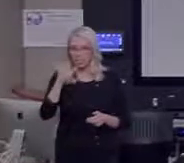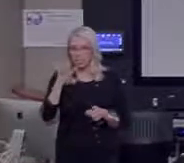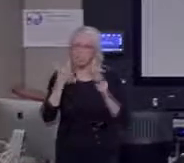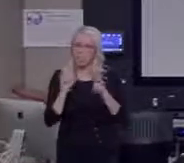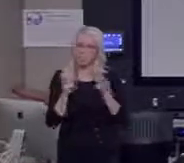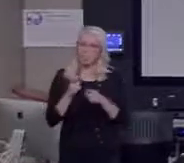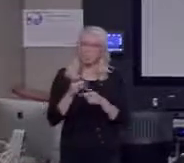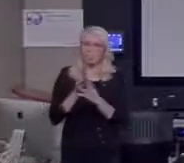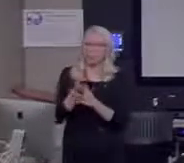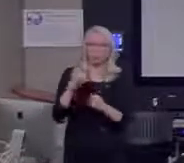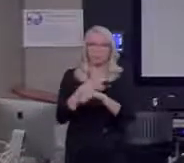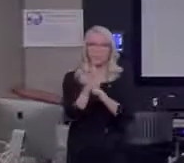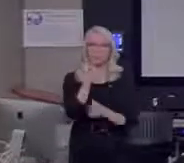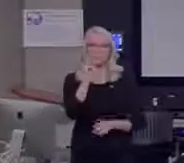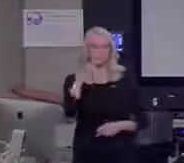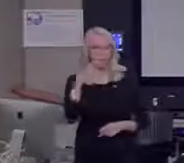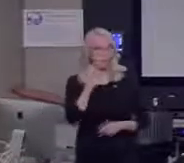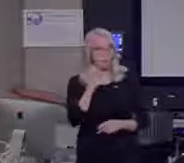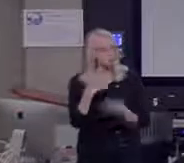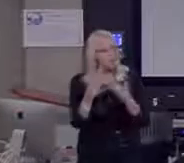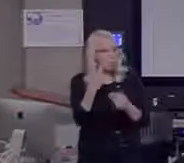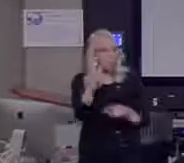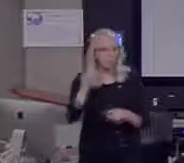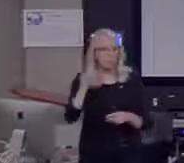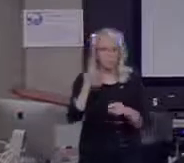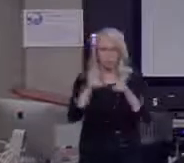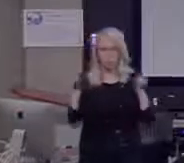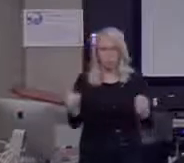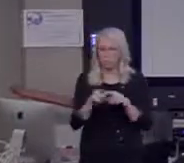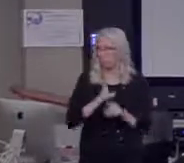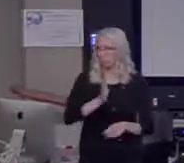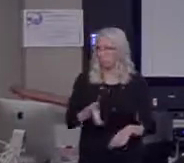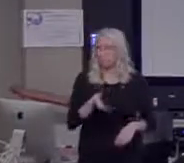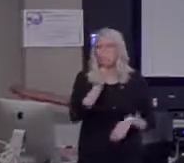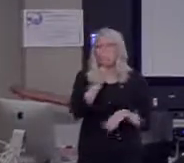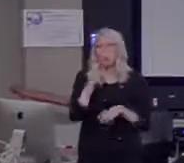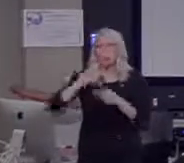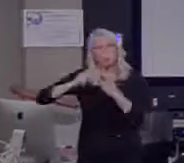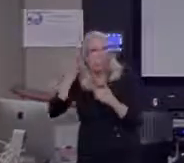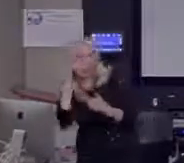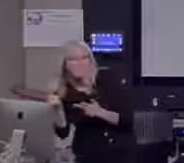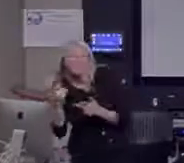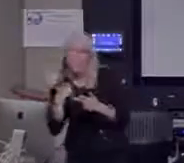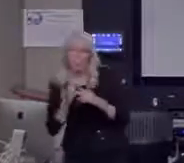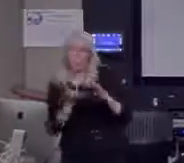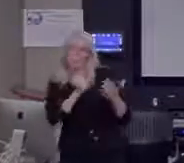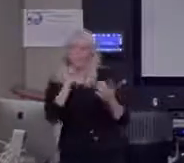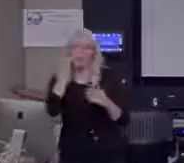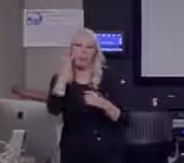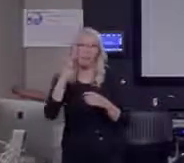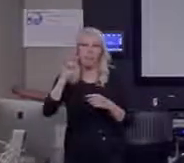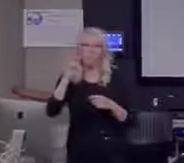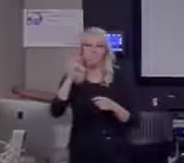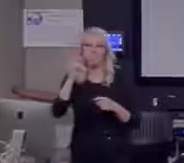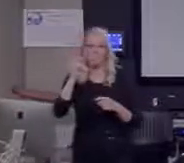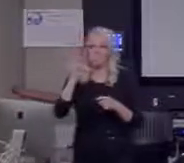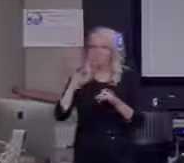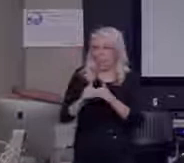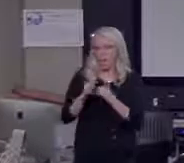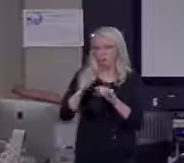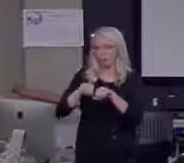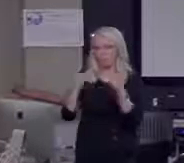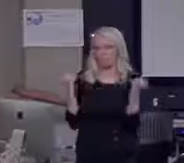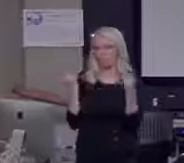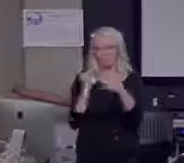a 2D screen. And we did a third study that turned this idea of contingency on its head by breaking it. And in